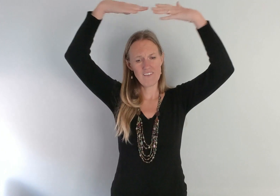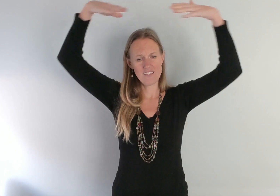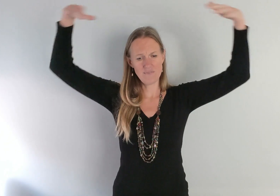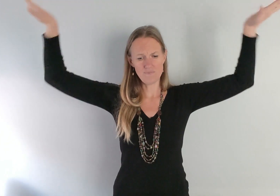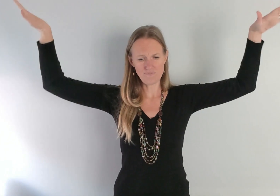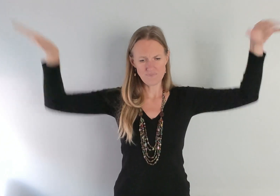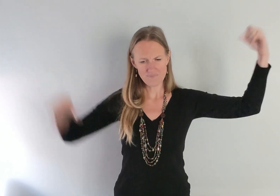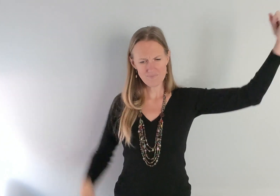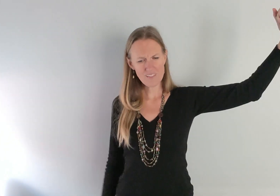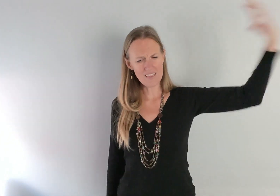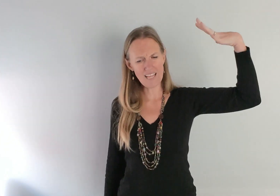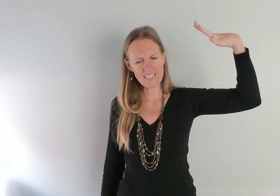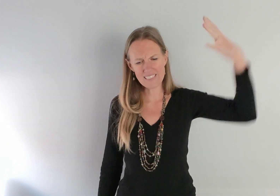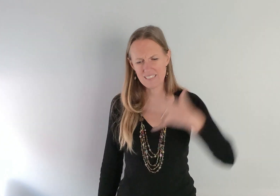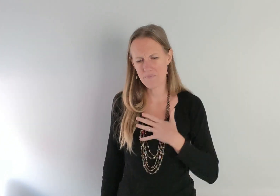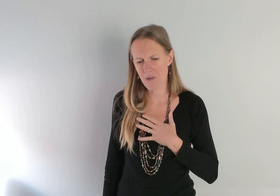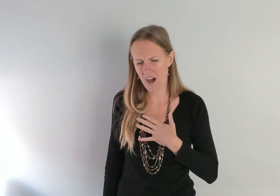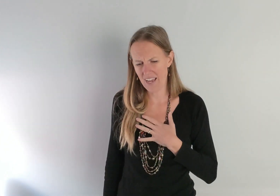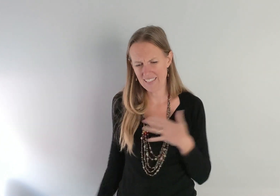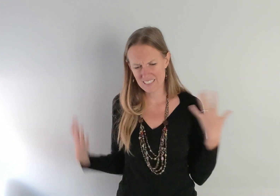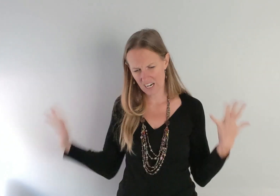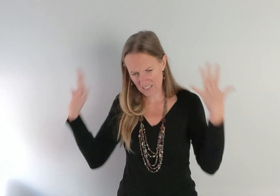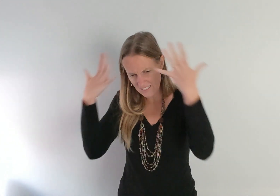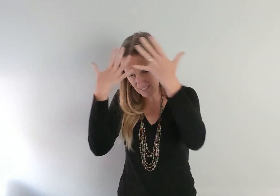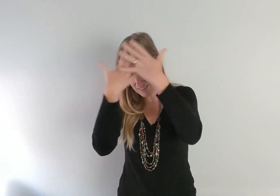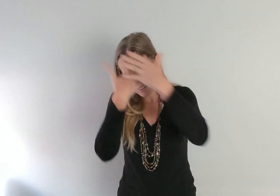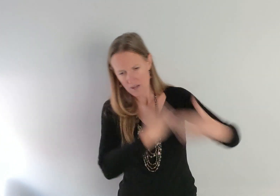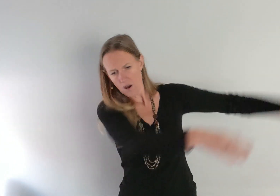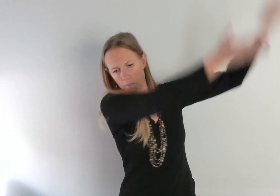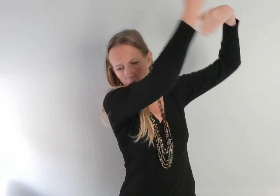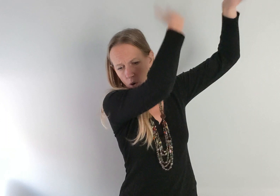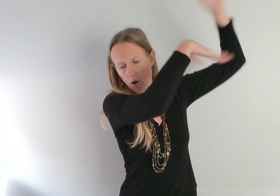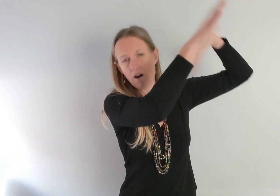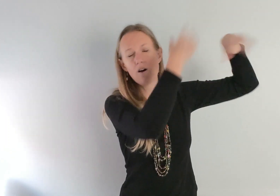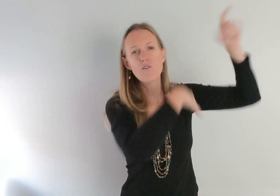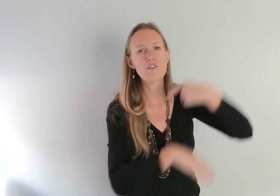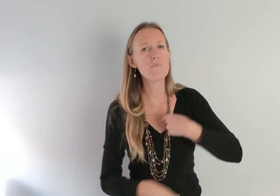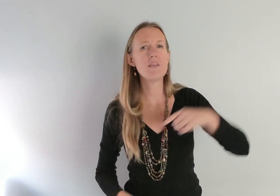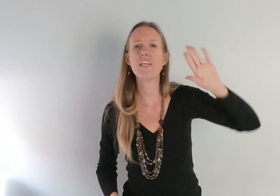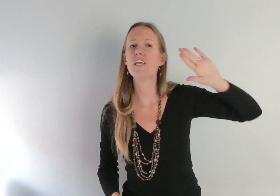heaven, lighten my darkness, pour over me